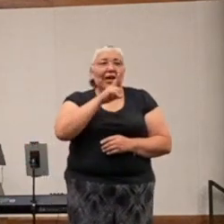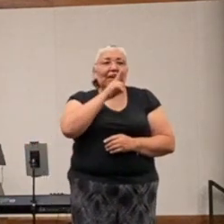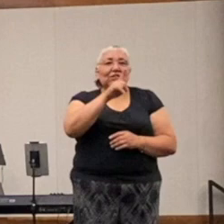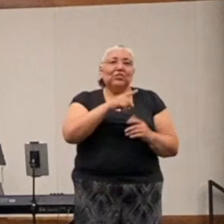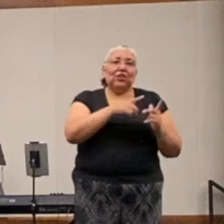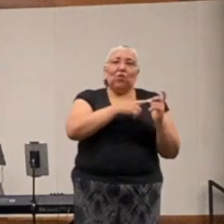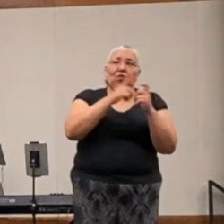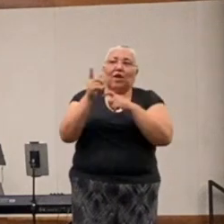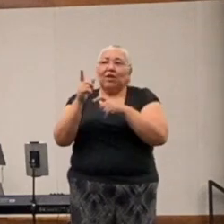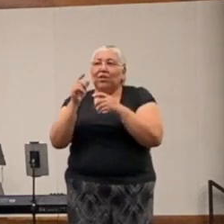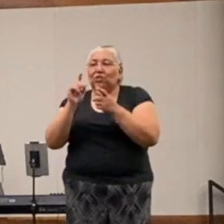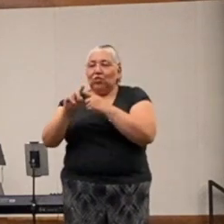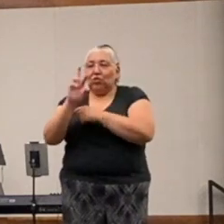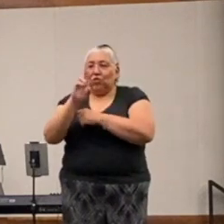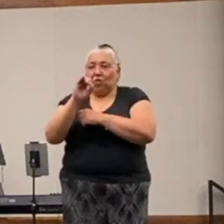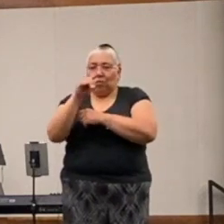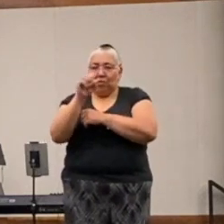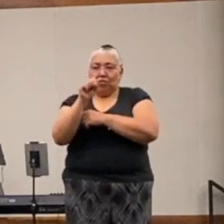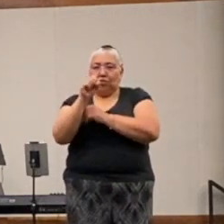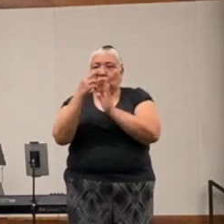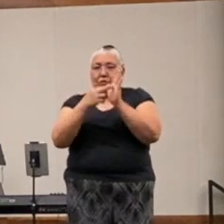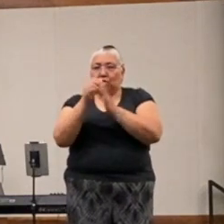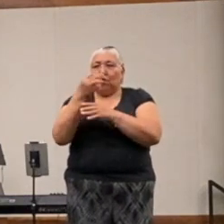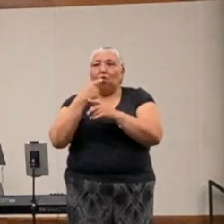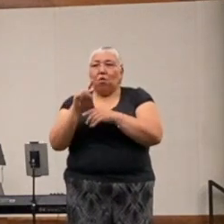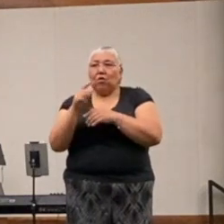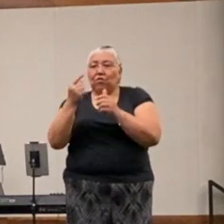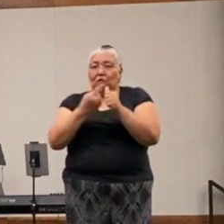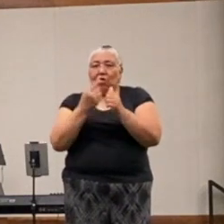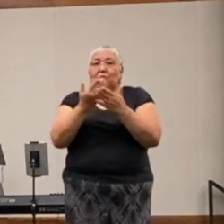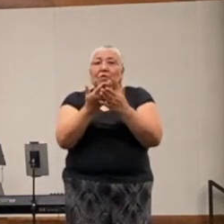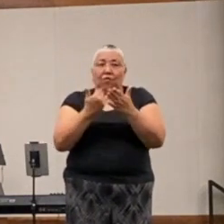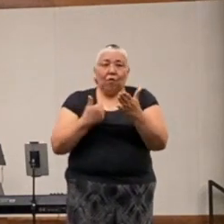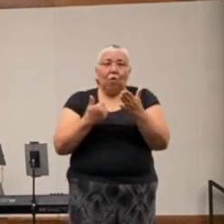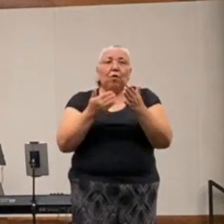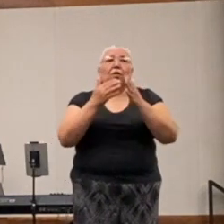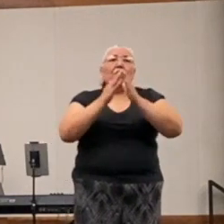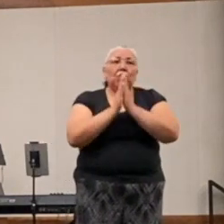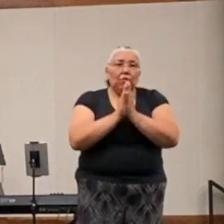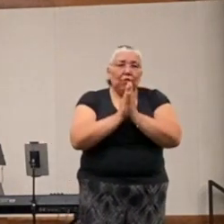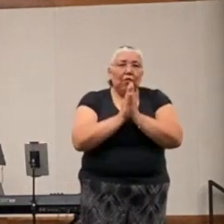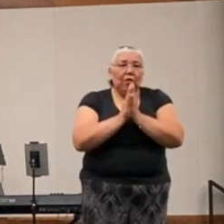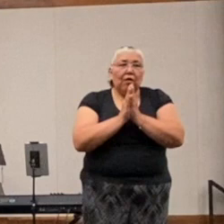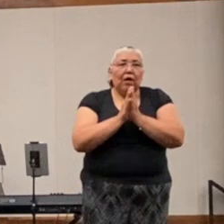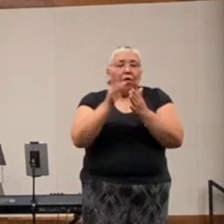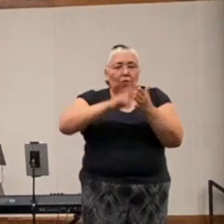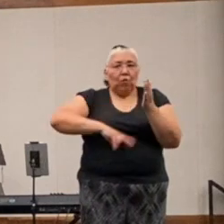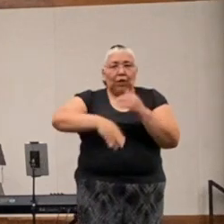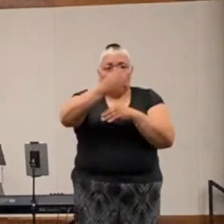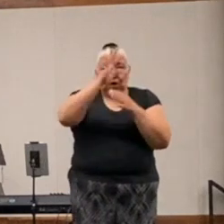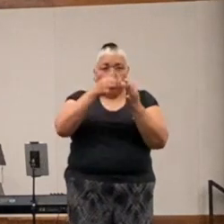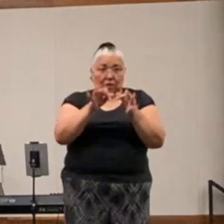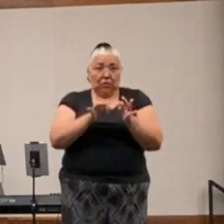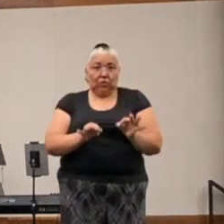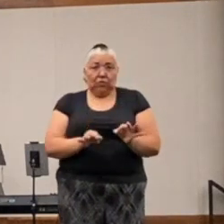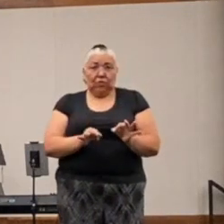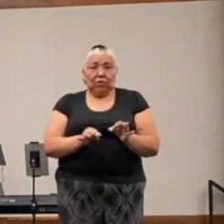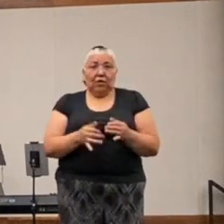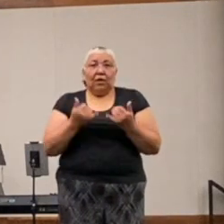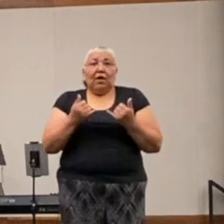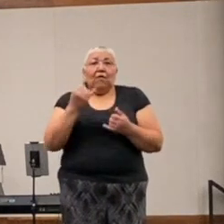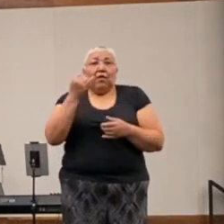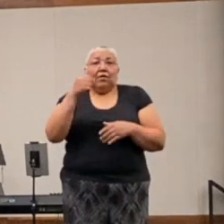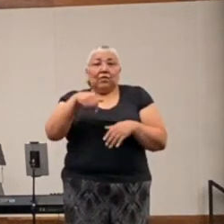run to Robert's Rules of Order first before spending time in prayer and reading God's Word. And if